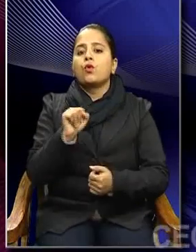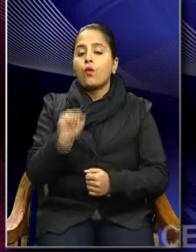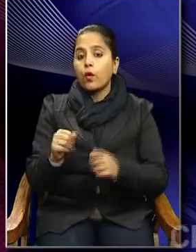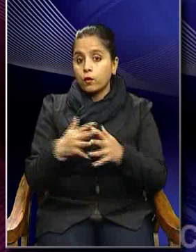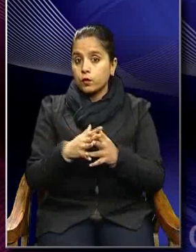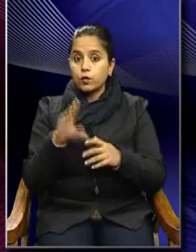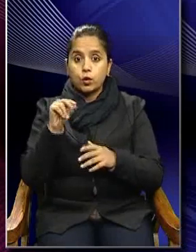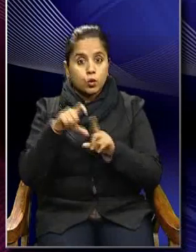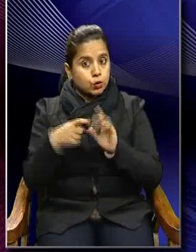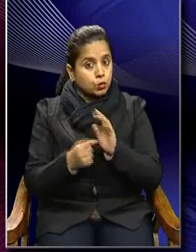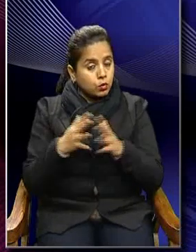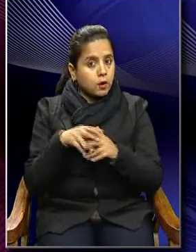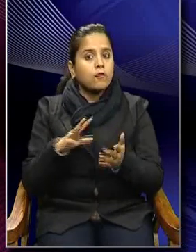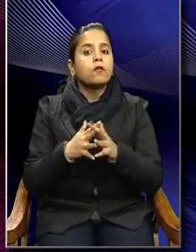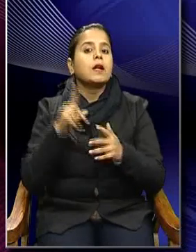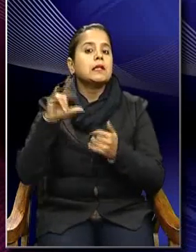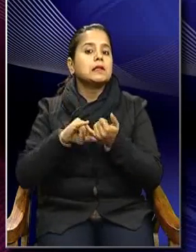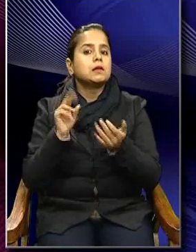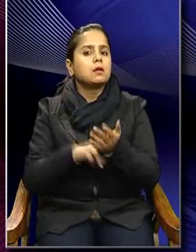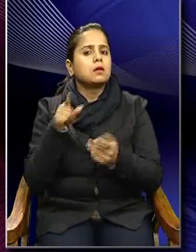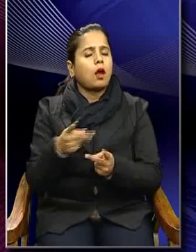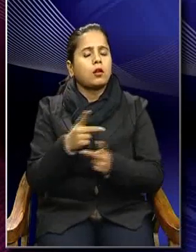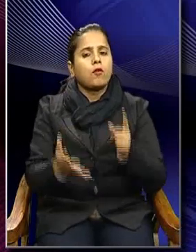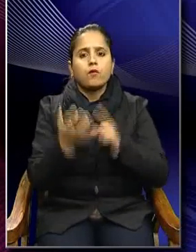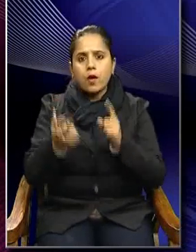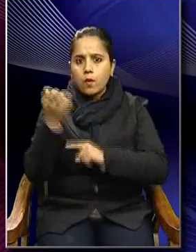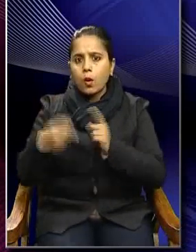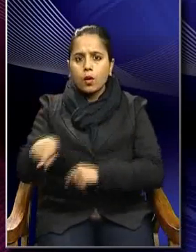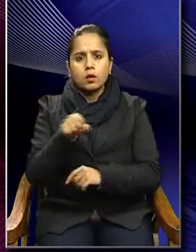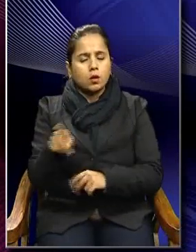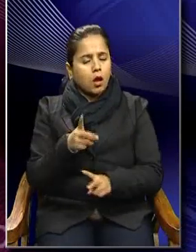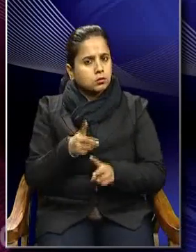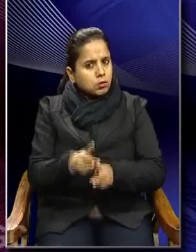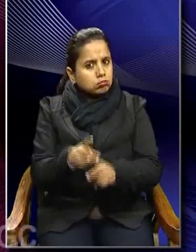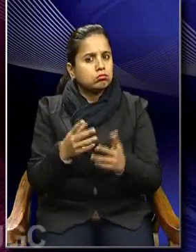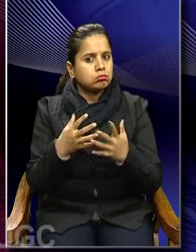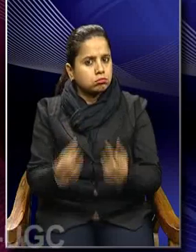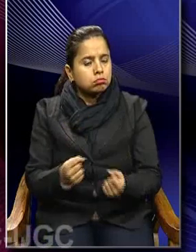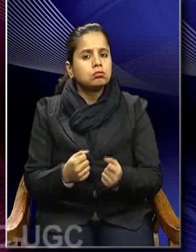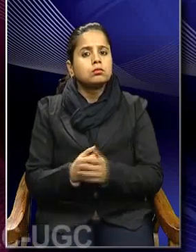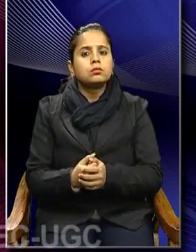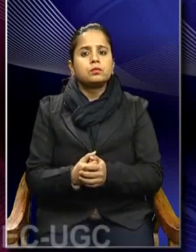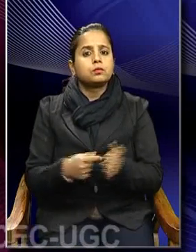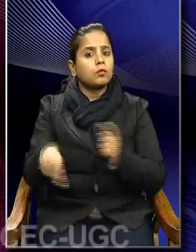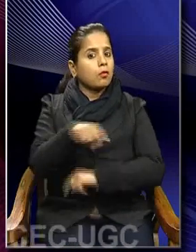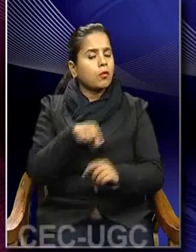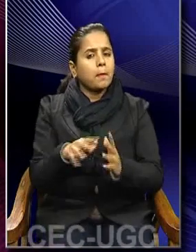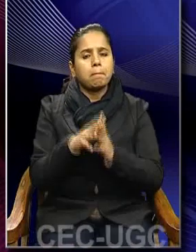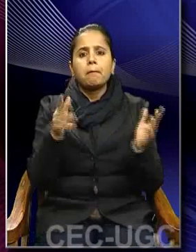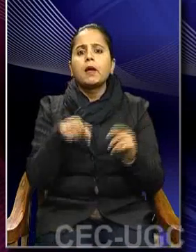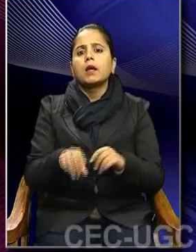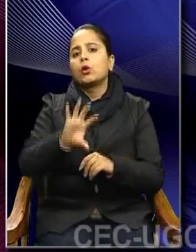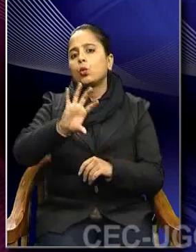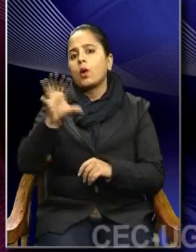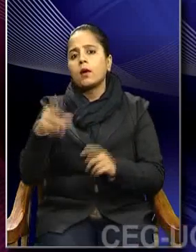Wilson is discovering different ways to latch on to major countries